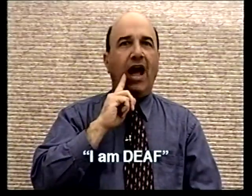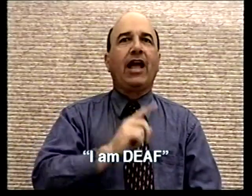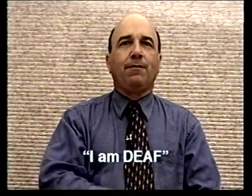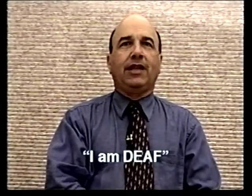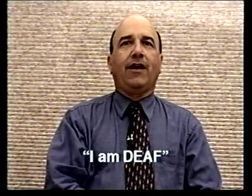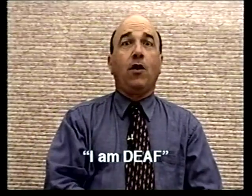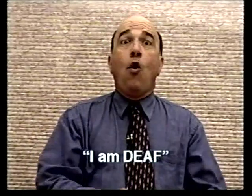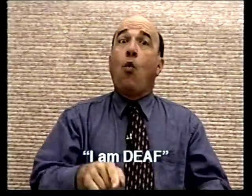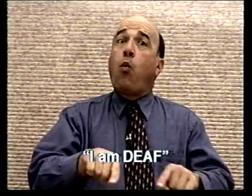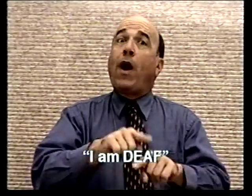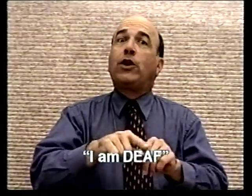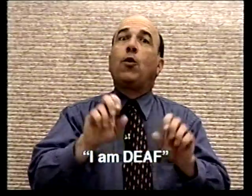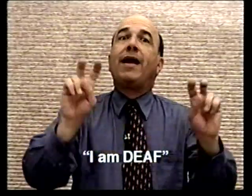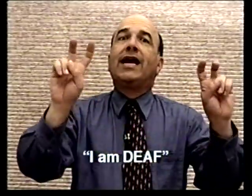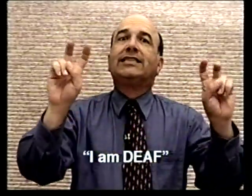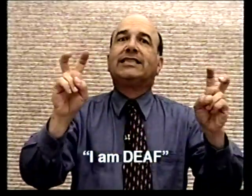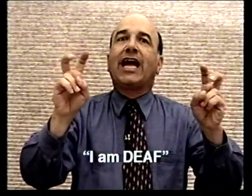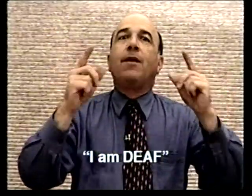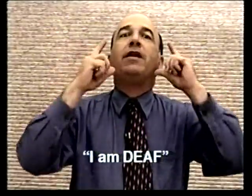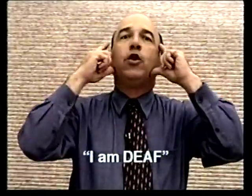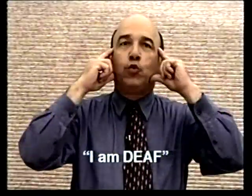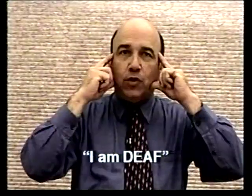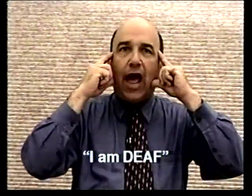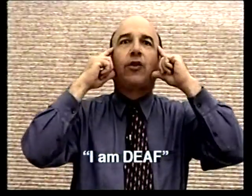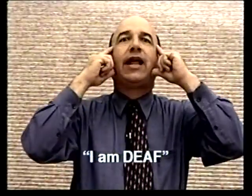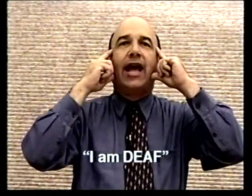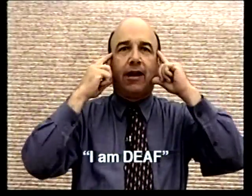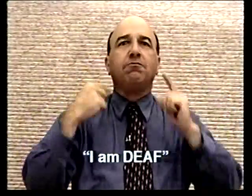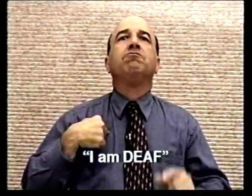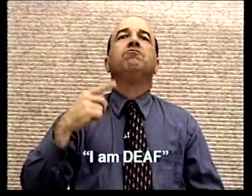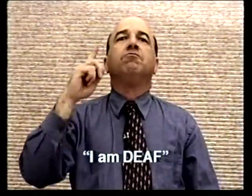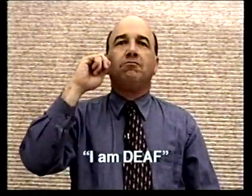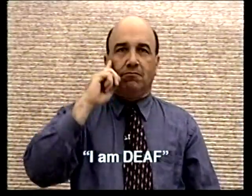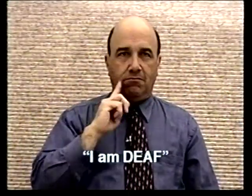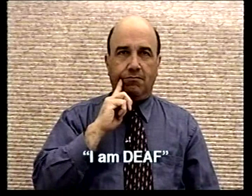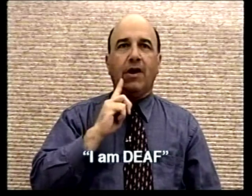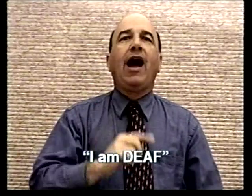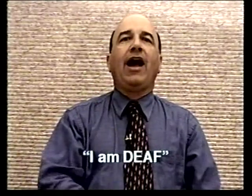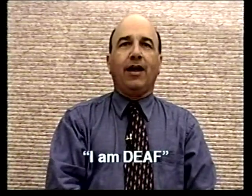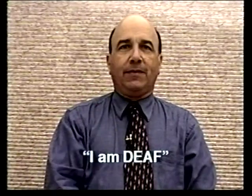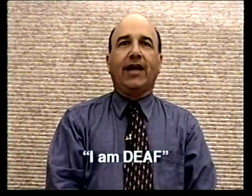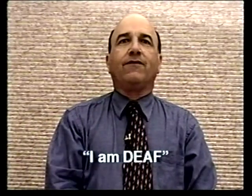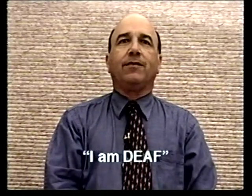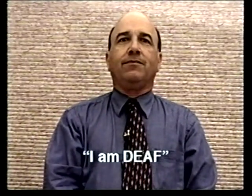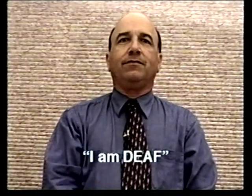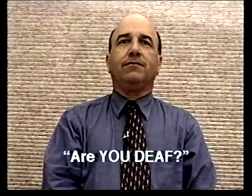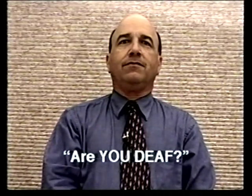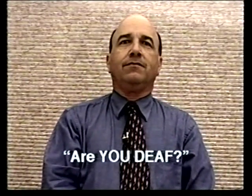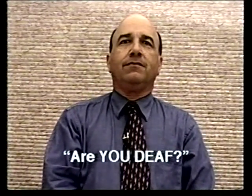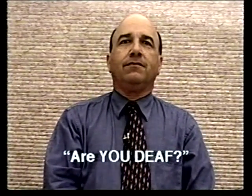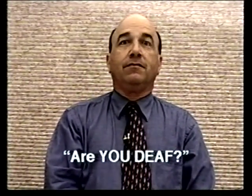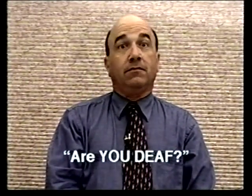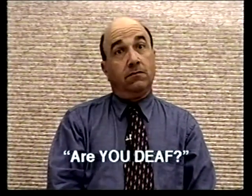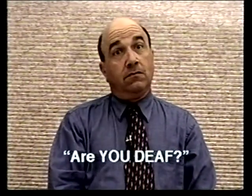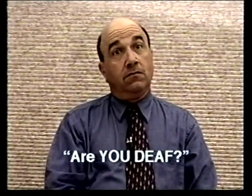I am deaf. When you make a statement, you nod the head. I am deaf.